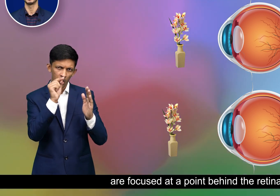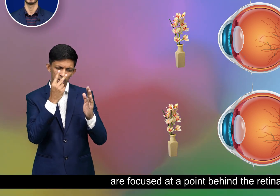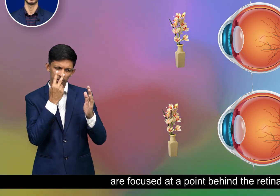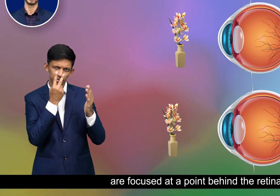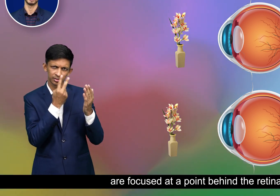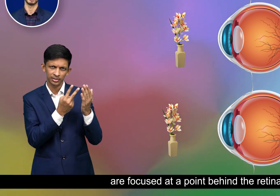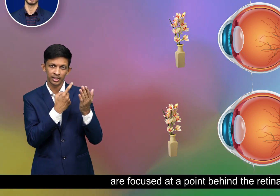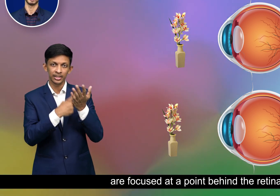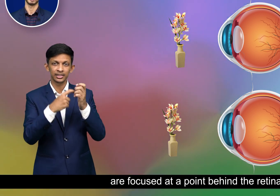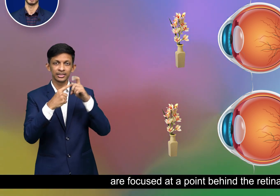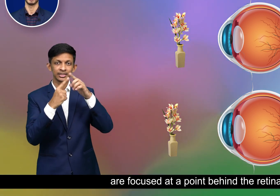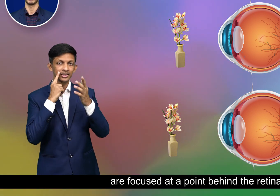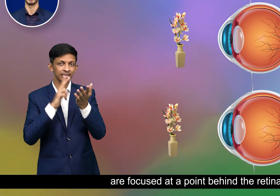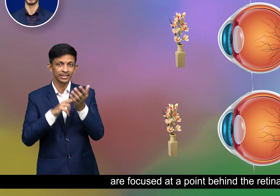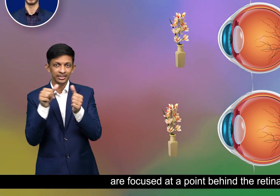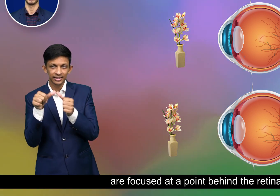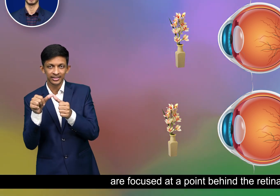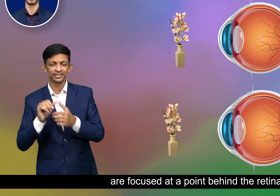retina.